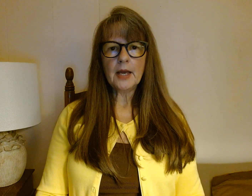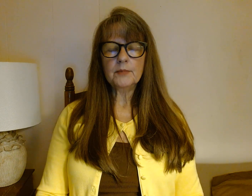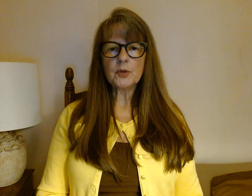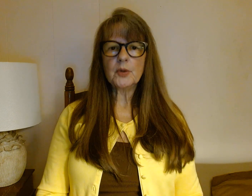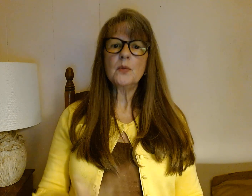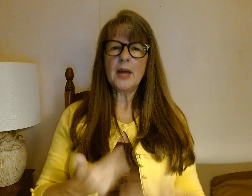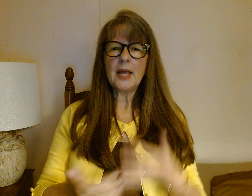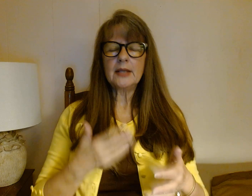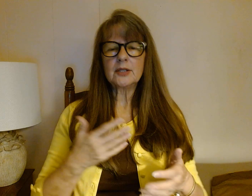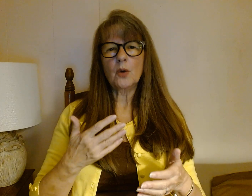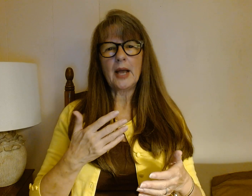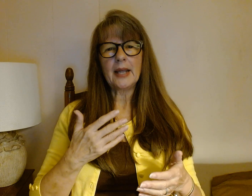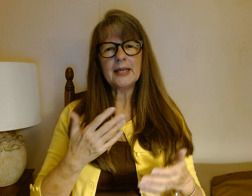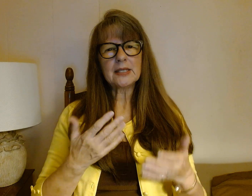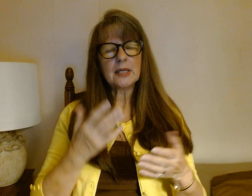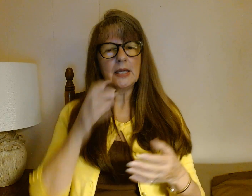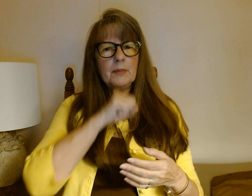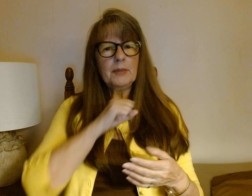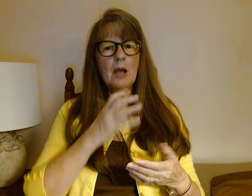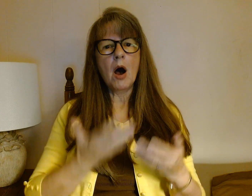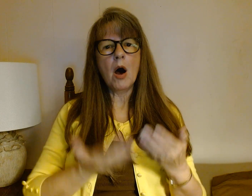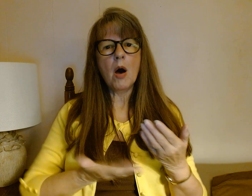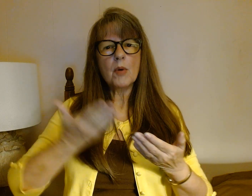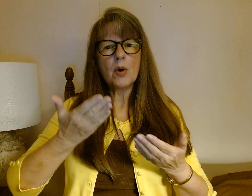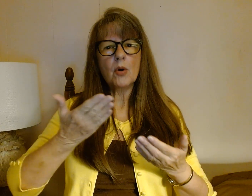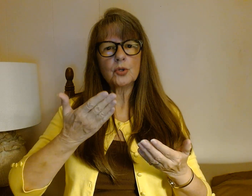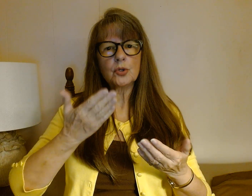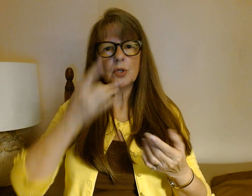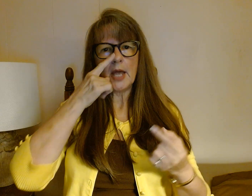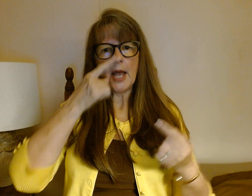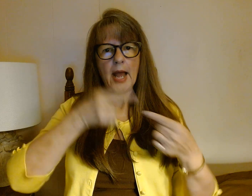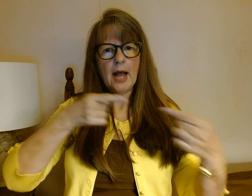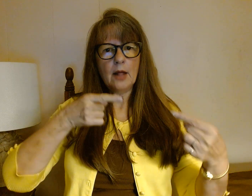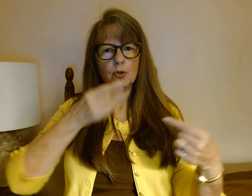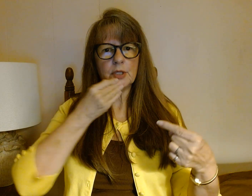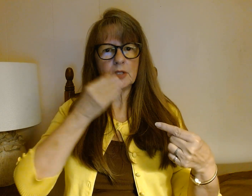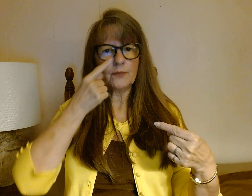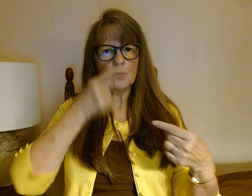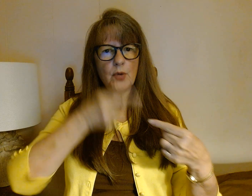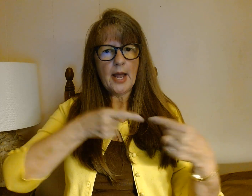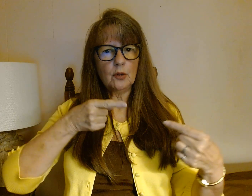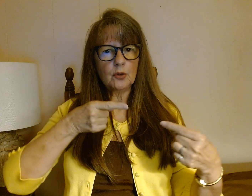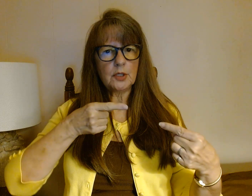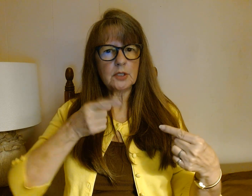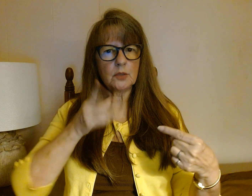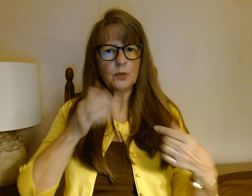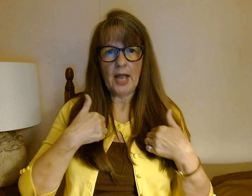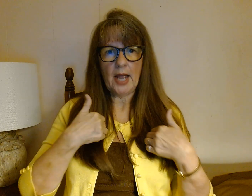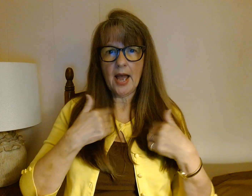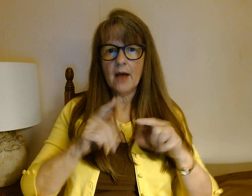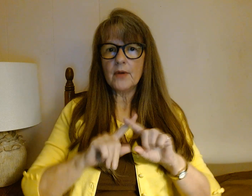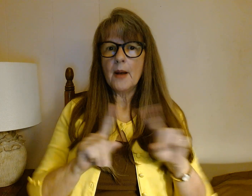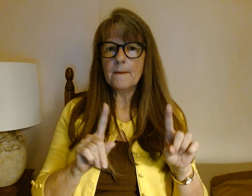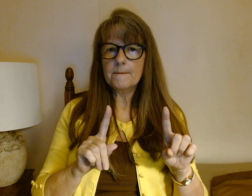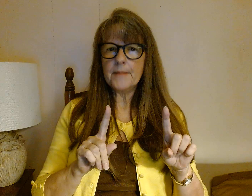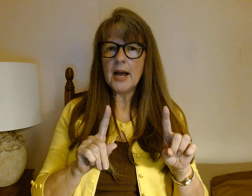So anyway, so I guess it could be almost allergies, food allergies, which I have, but I'm